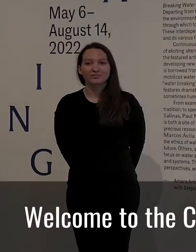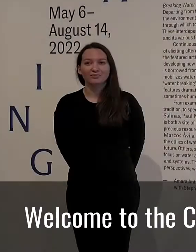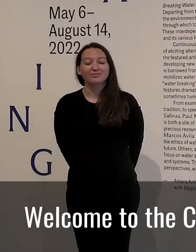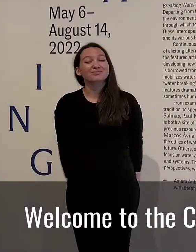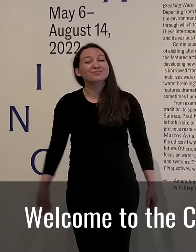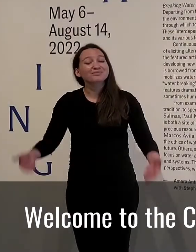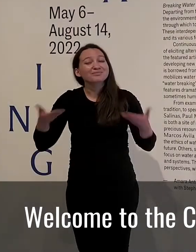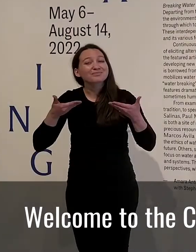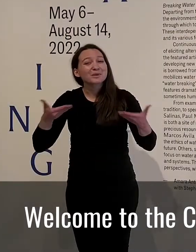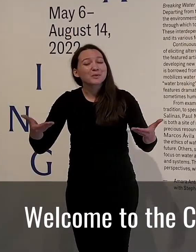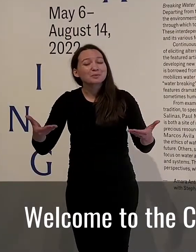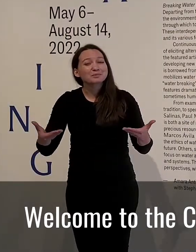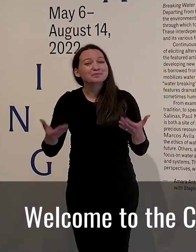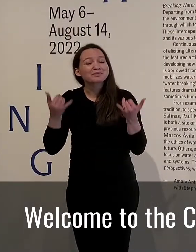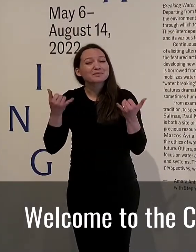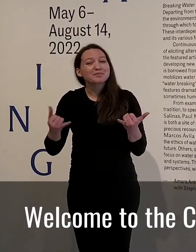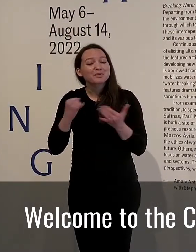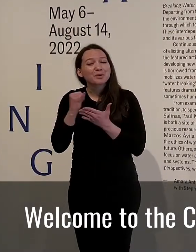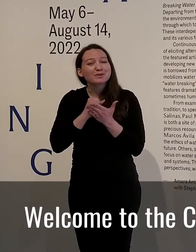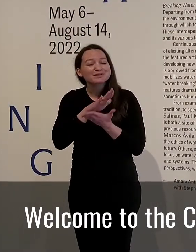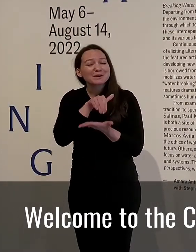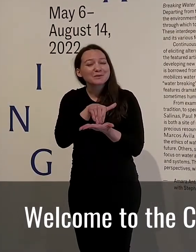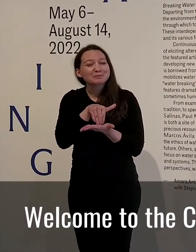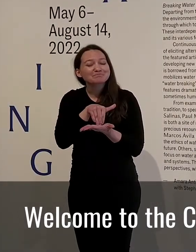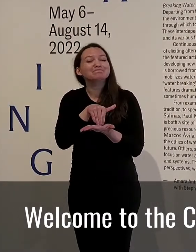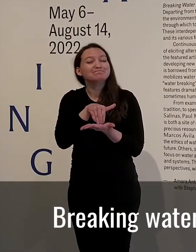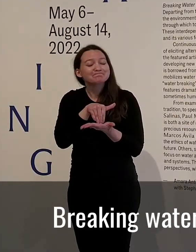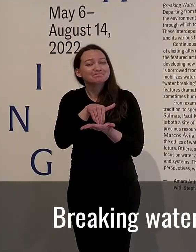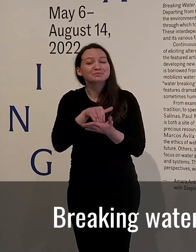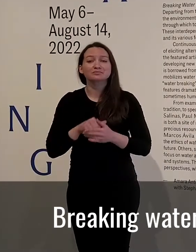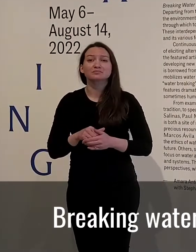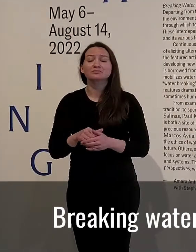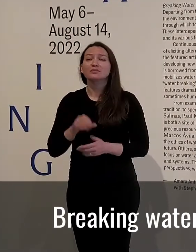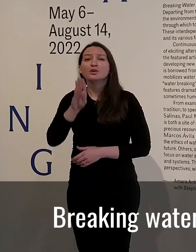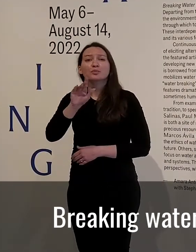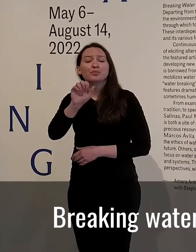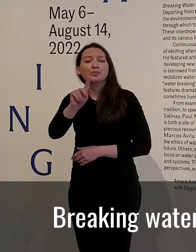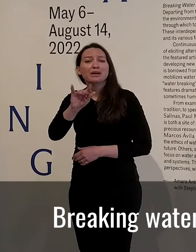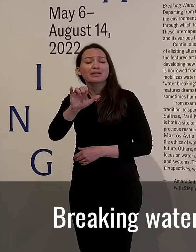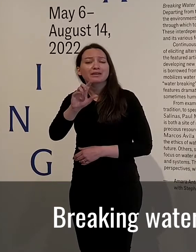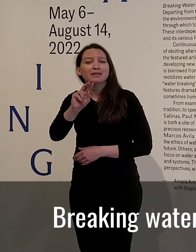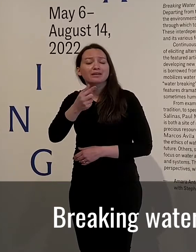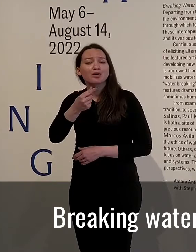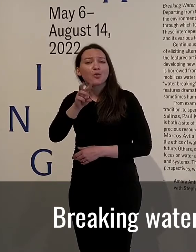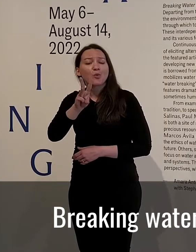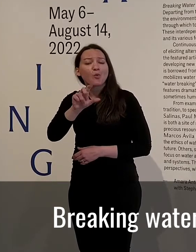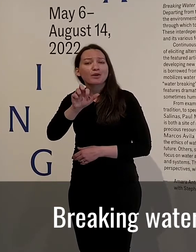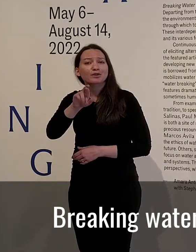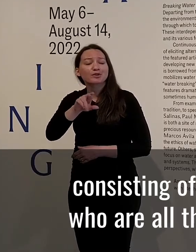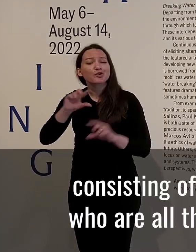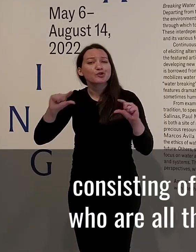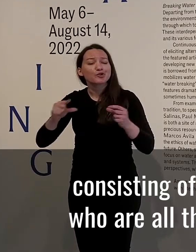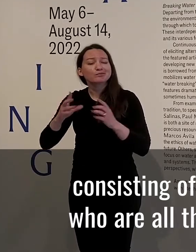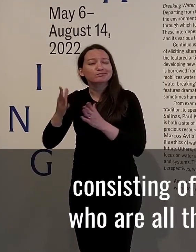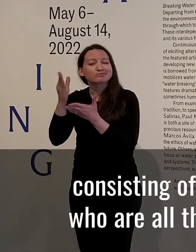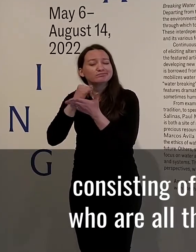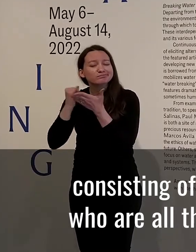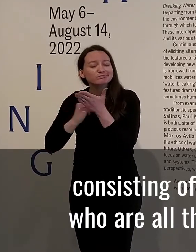Welcome to the Contemporary Arts Center. Breaking Water is a group exhibition consisting of works